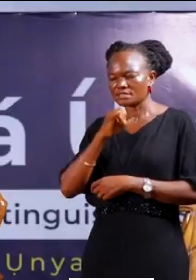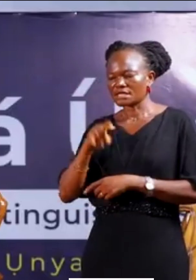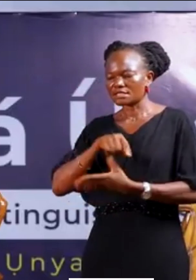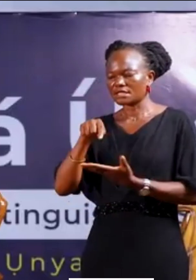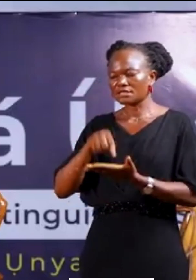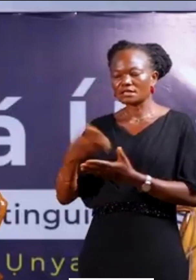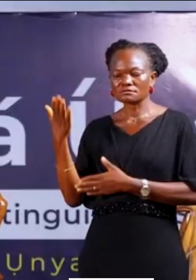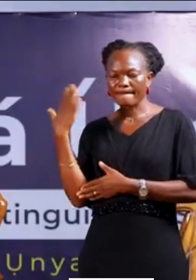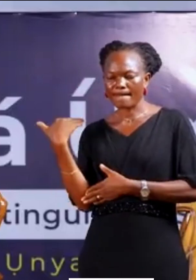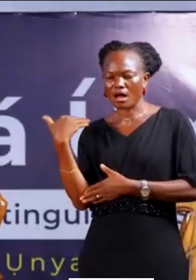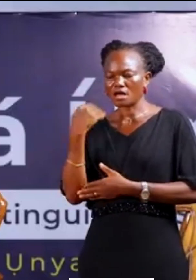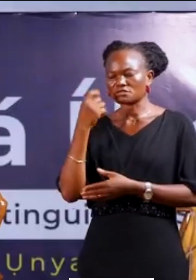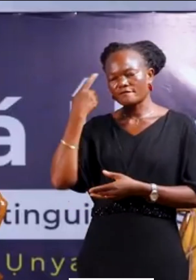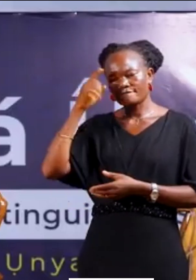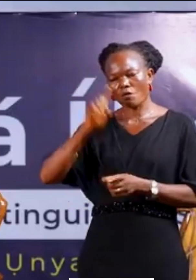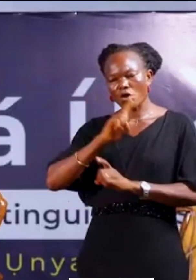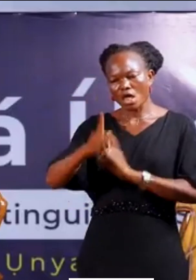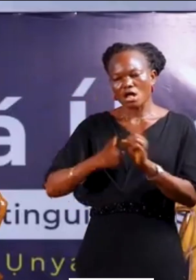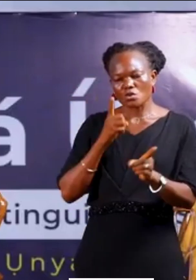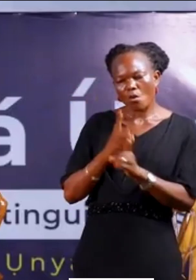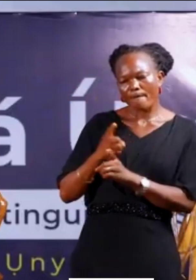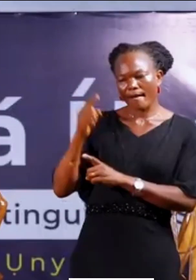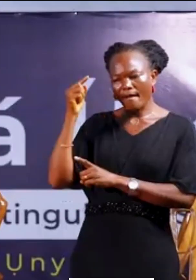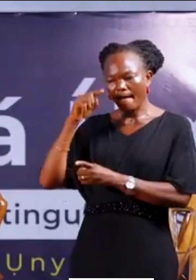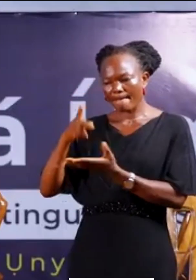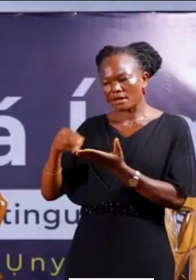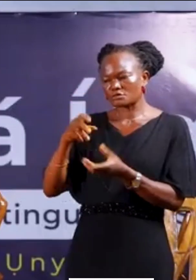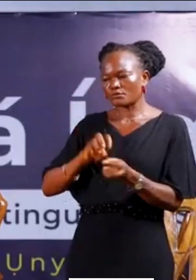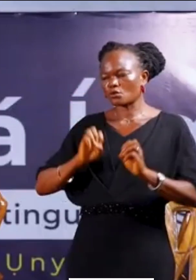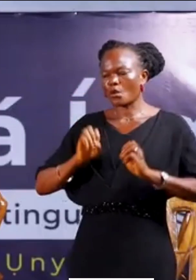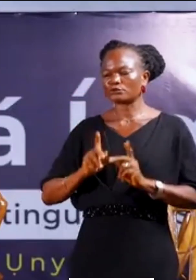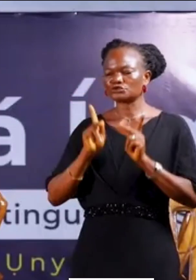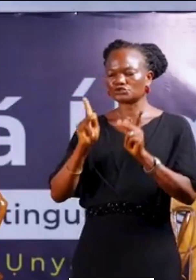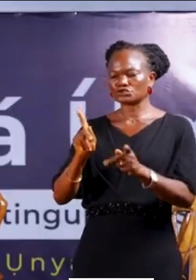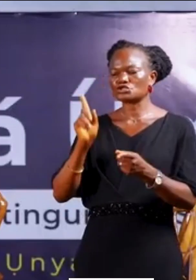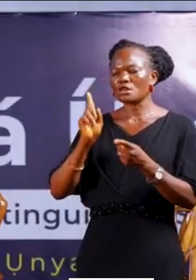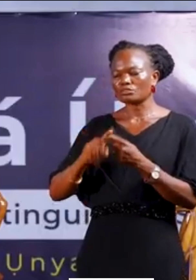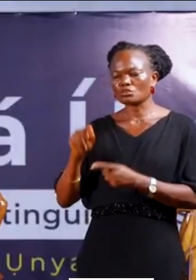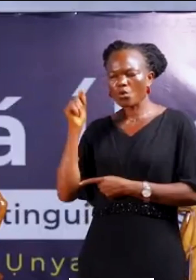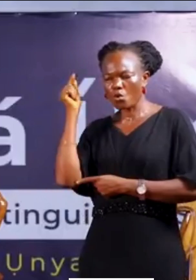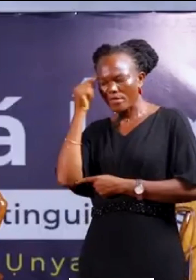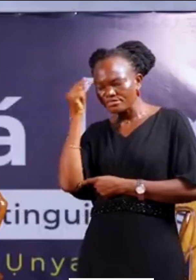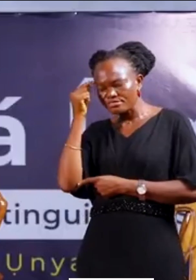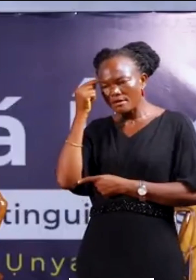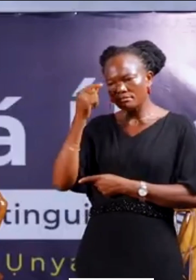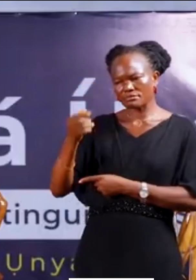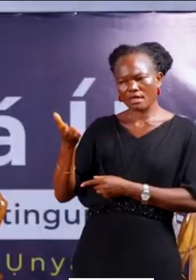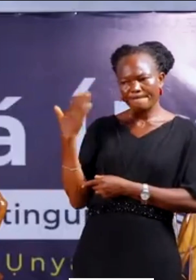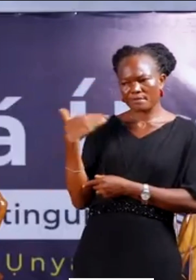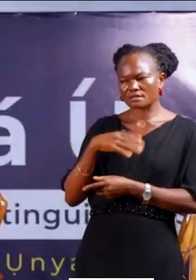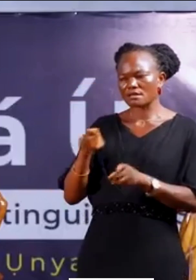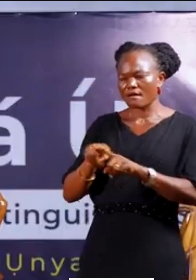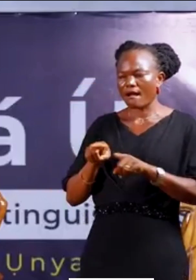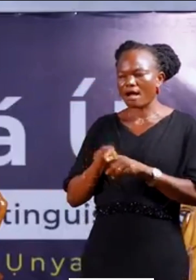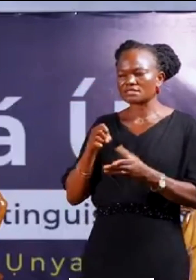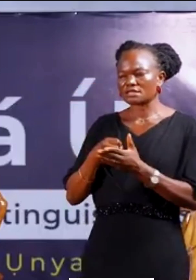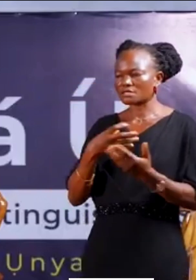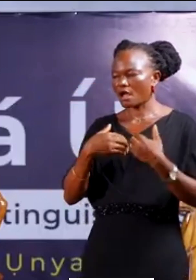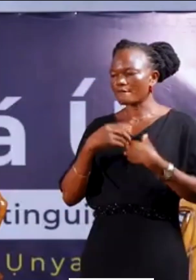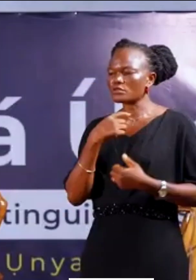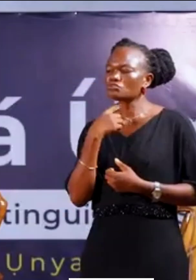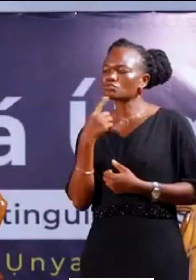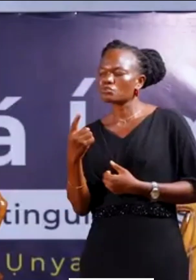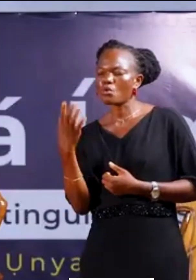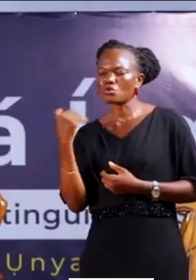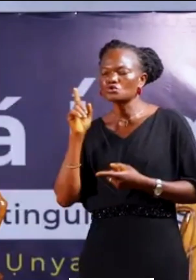this past from a global perspective provides opportunity to rethink the past as it has been told